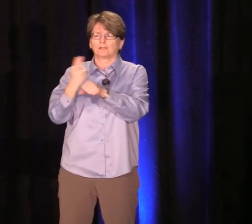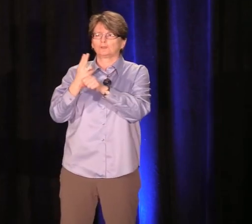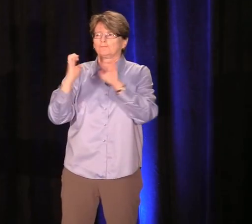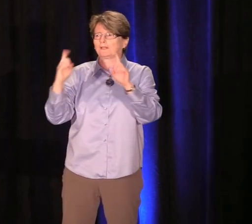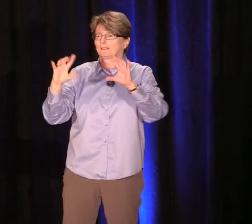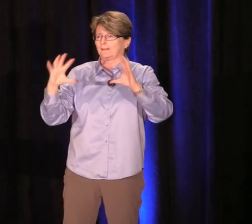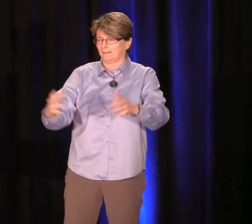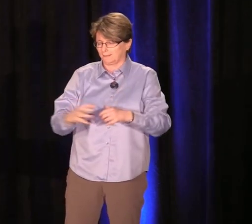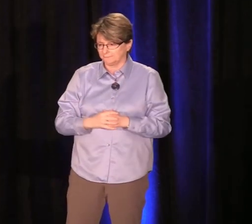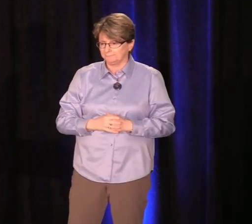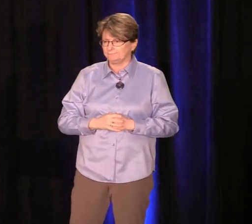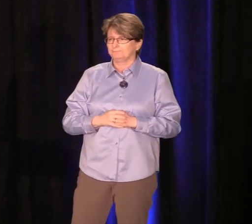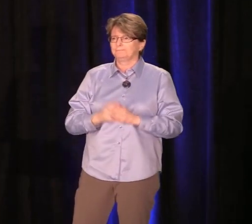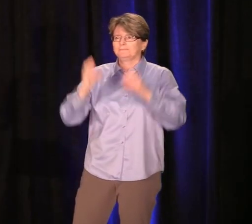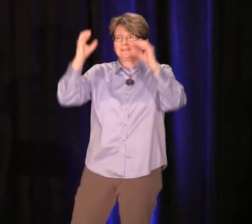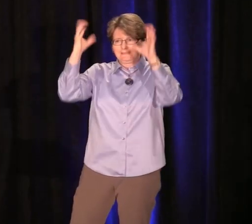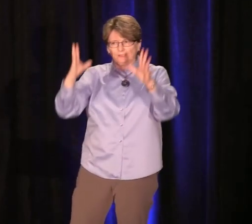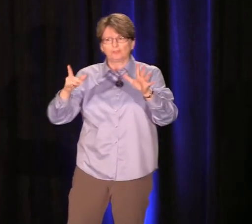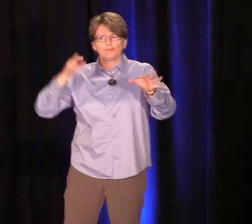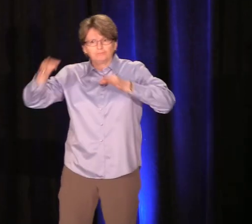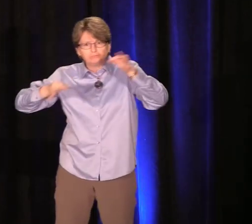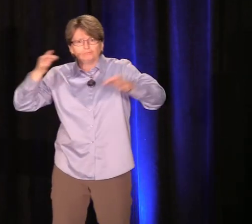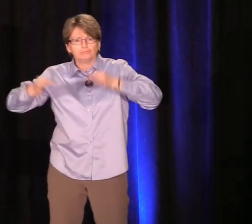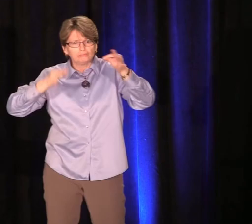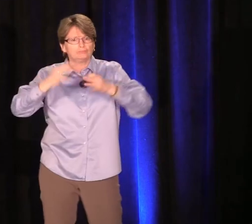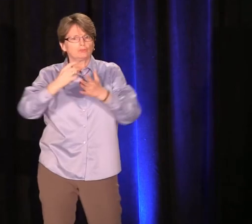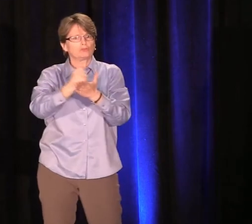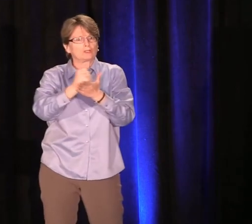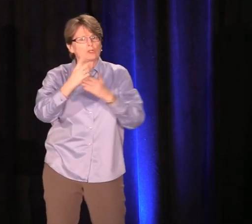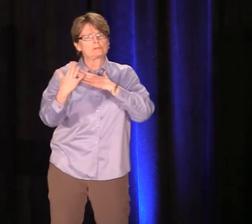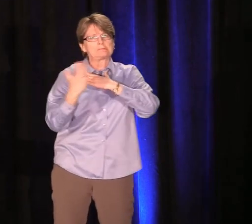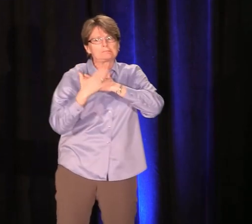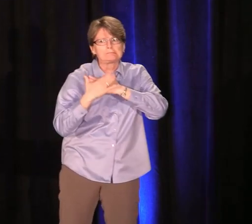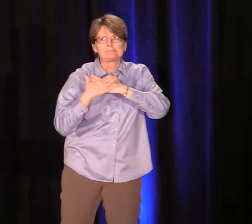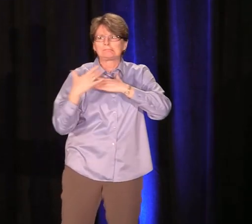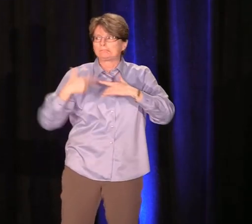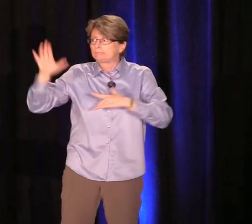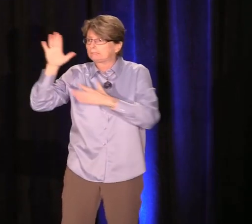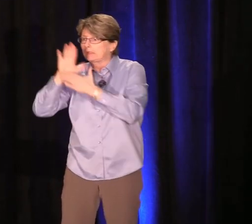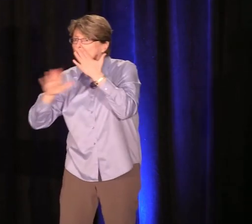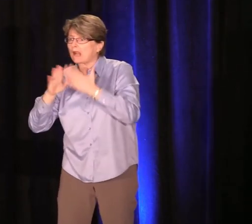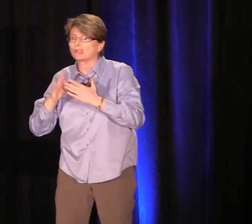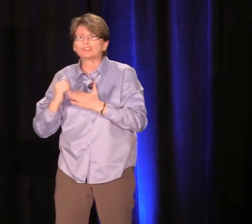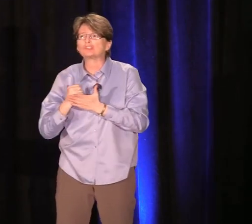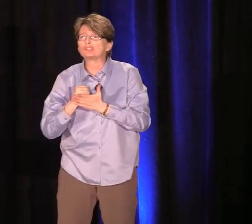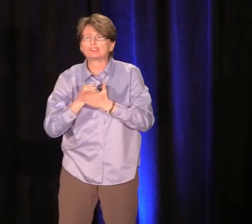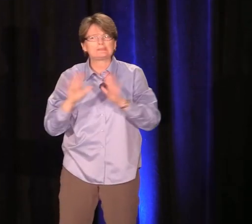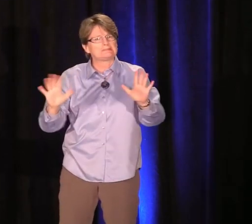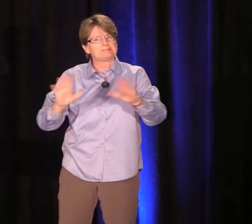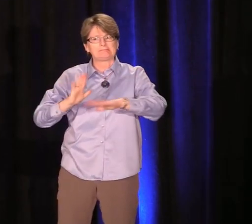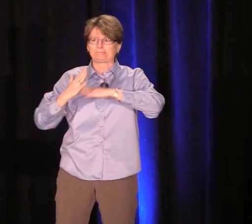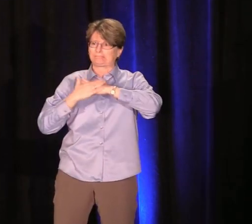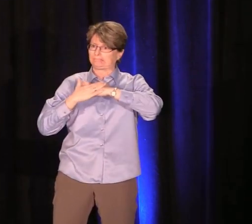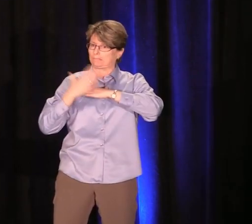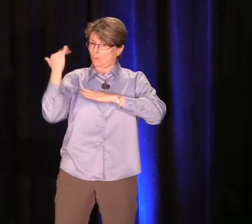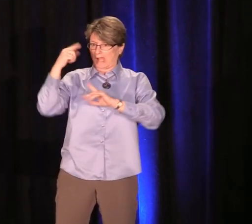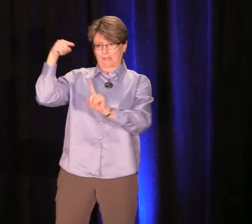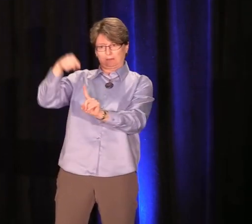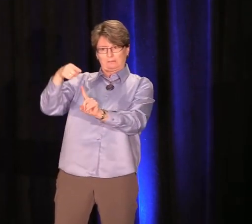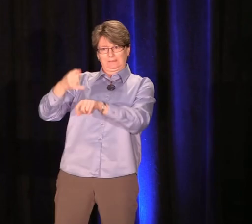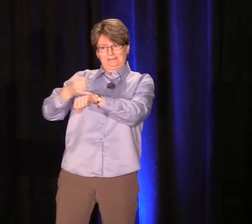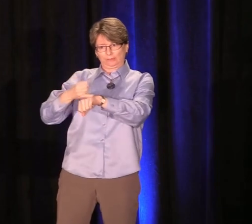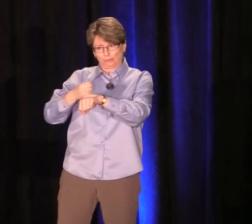It wasn't until high school I was taking an educational class and the